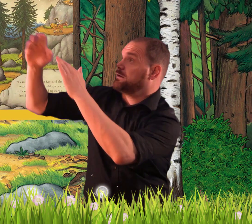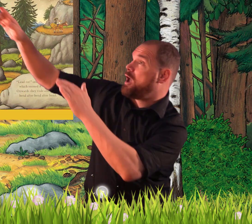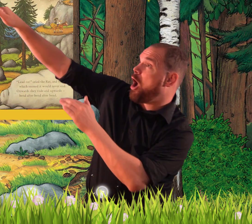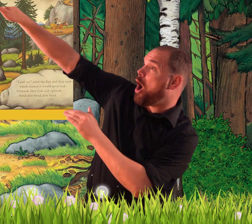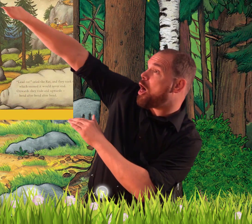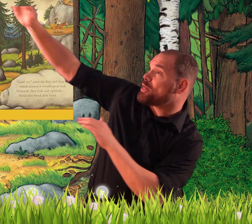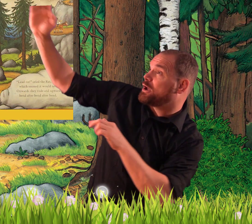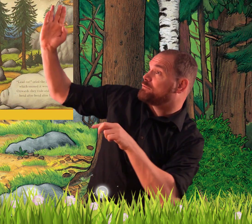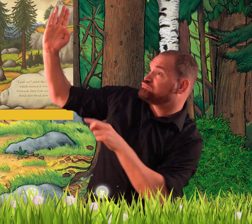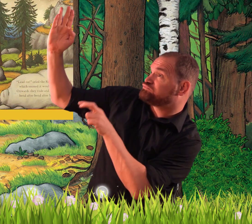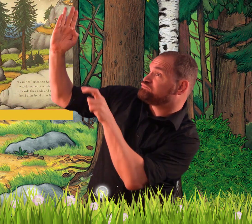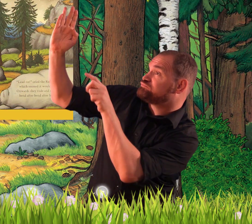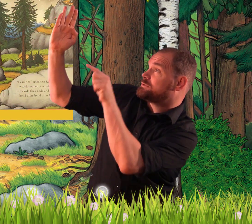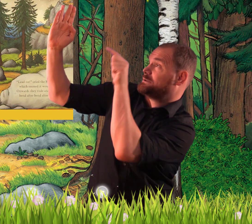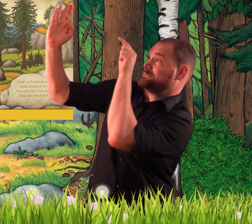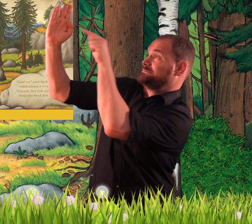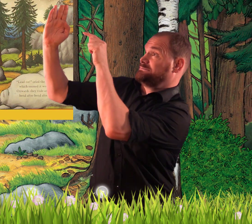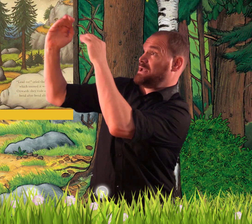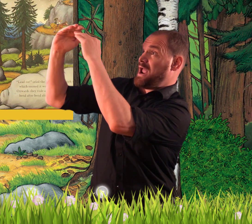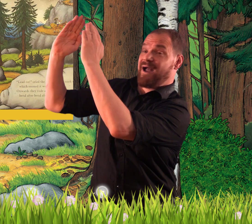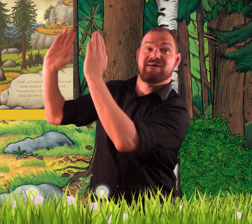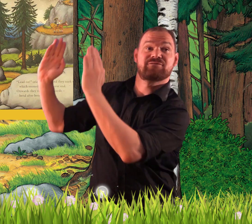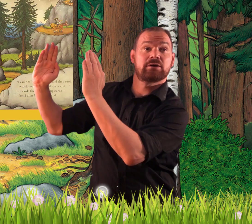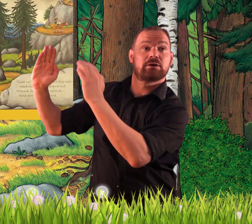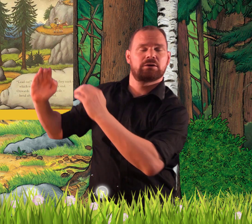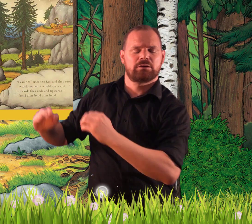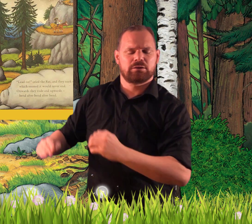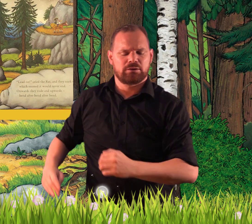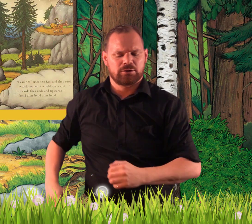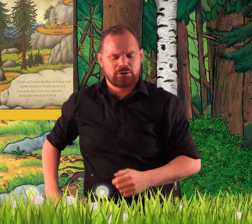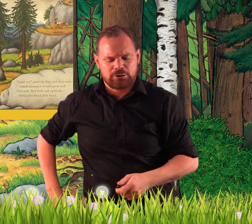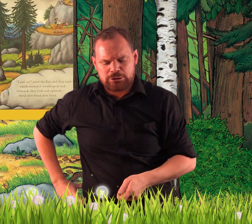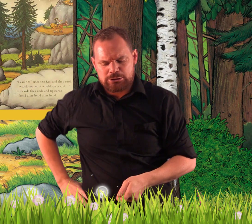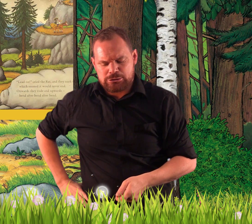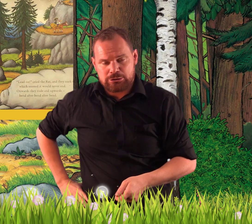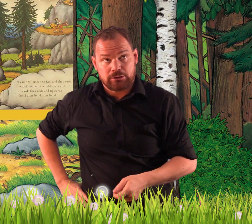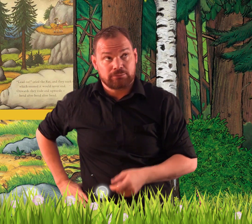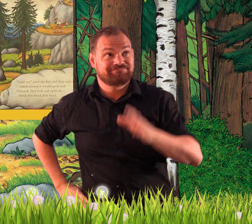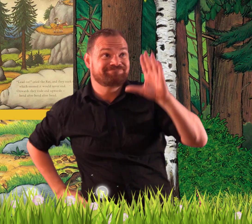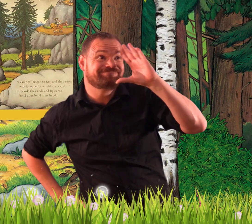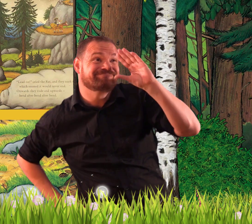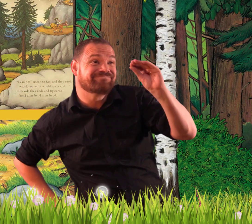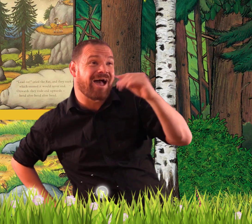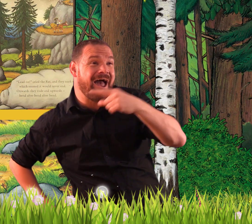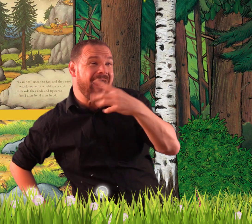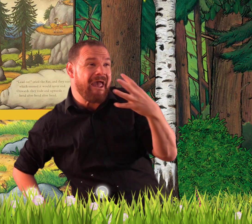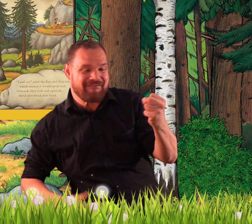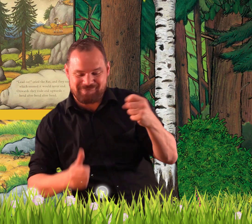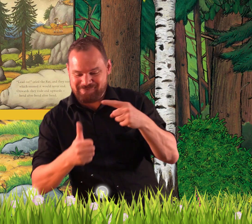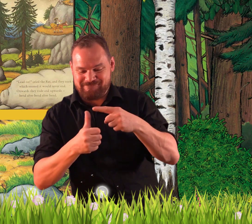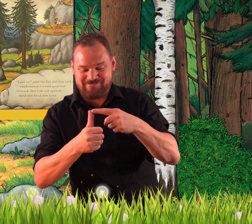cave, right on top of the hill. You can see it just there. And just to let you know, she